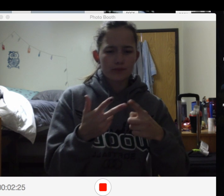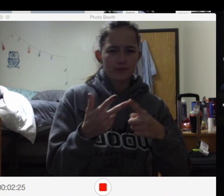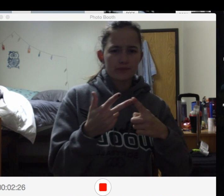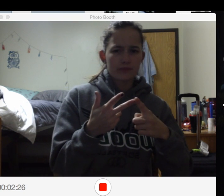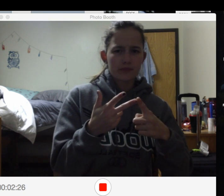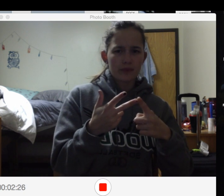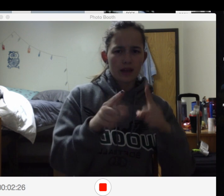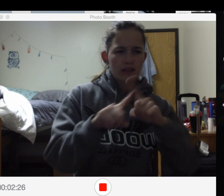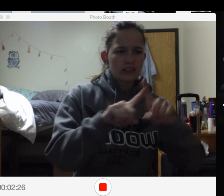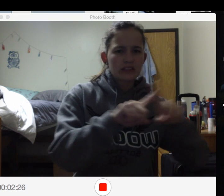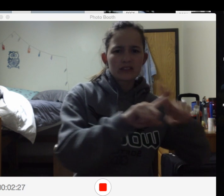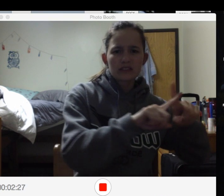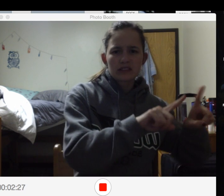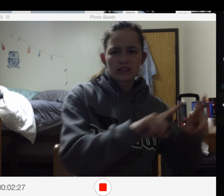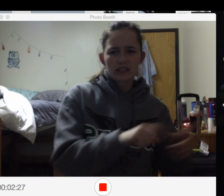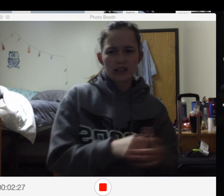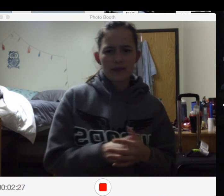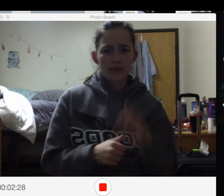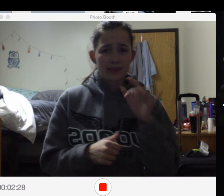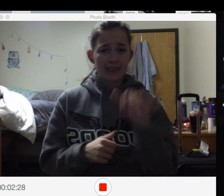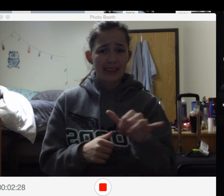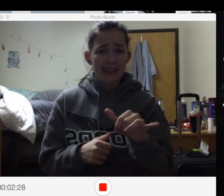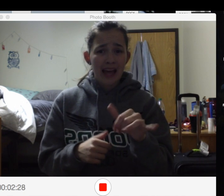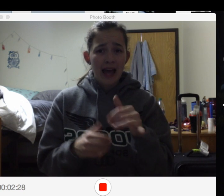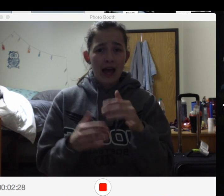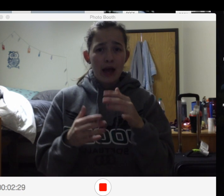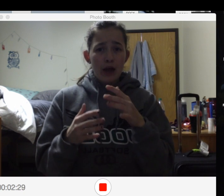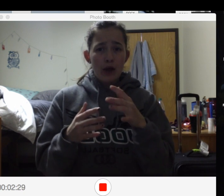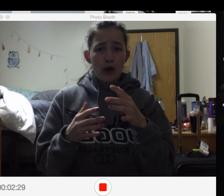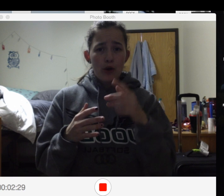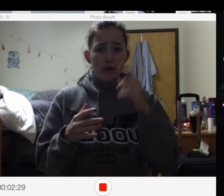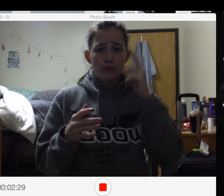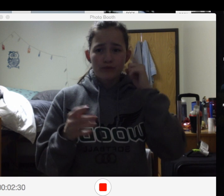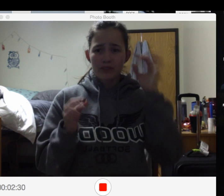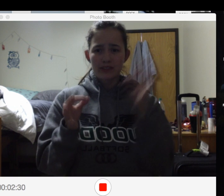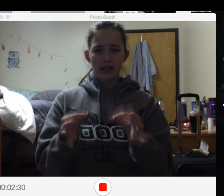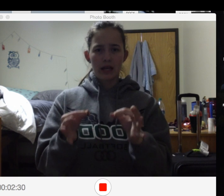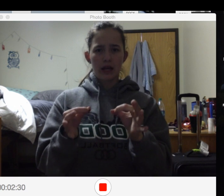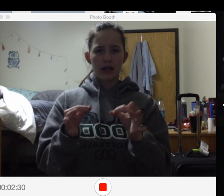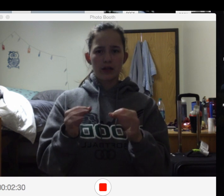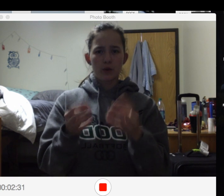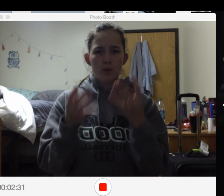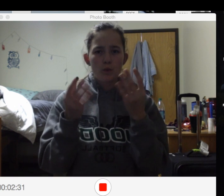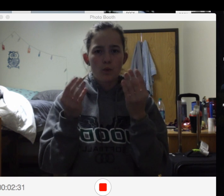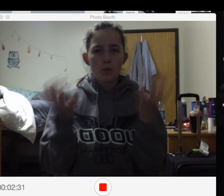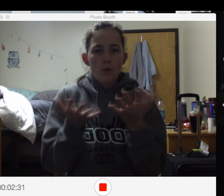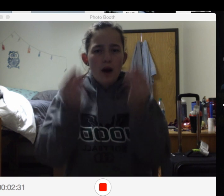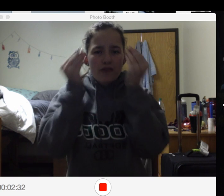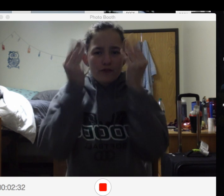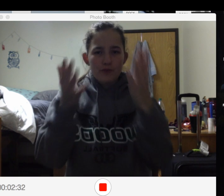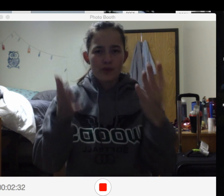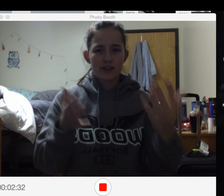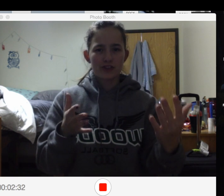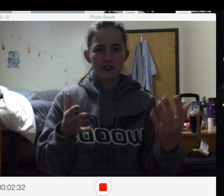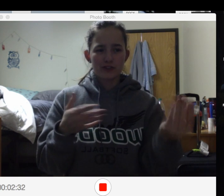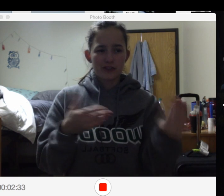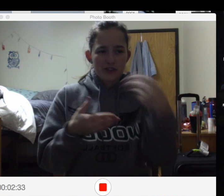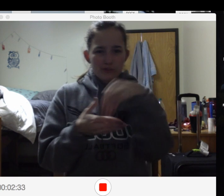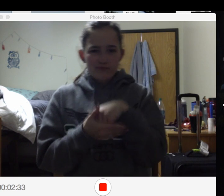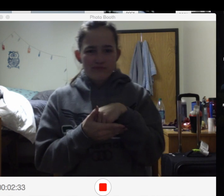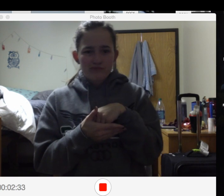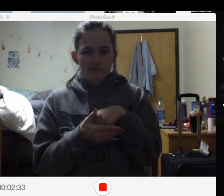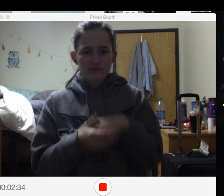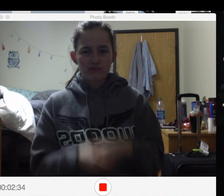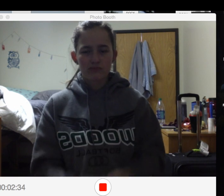located, that it uses to personally tailor your query results. Think about it for a second. There is no standard